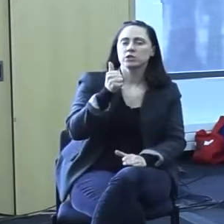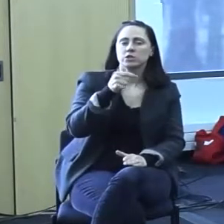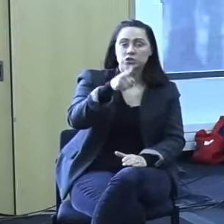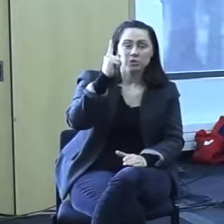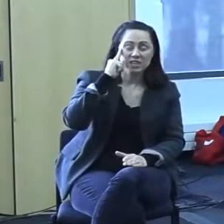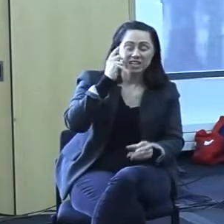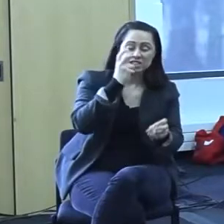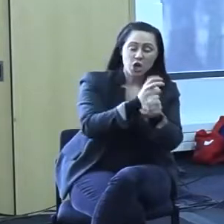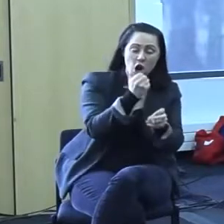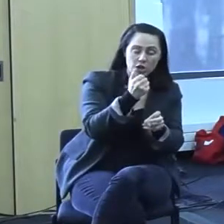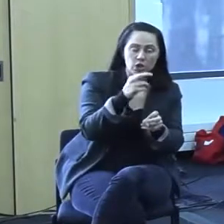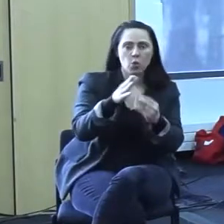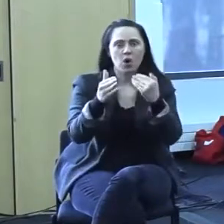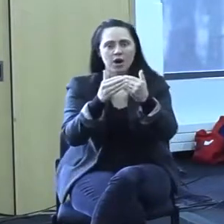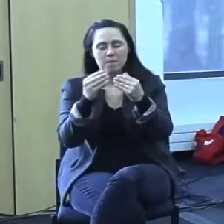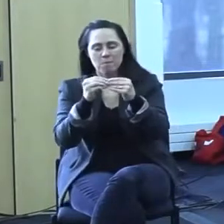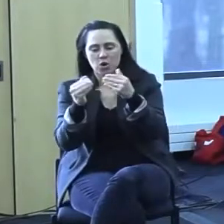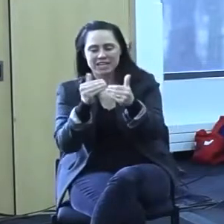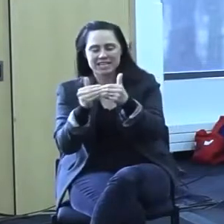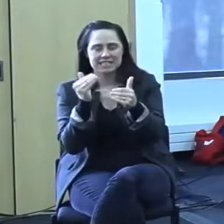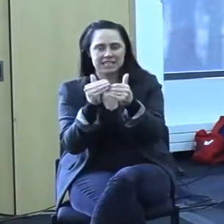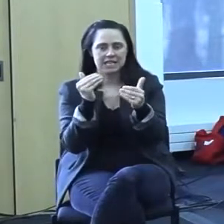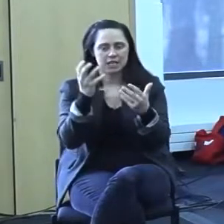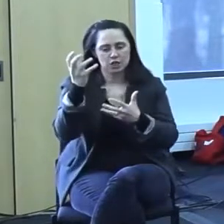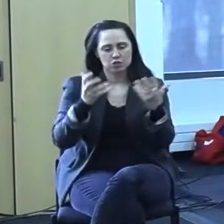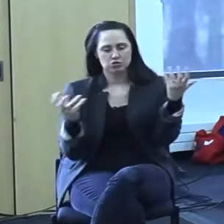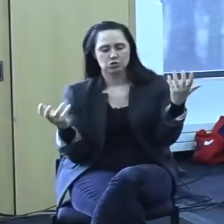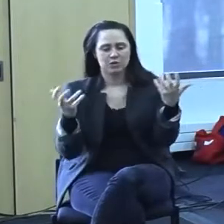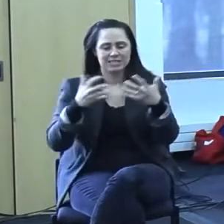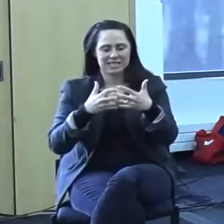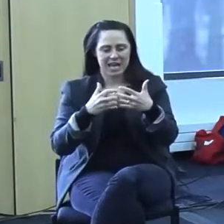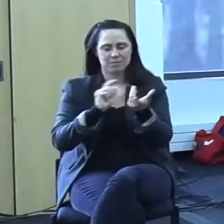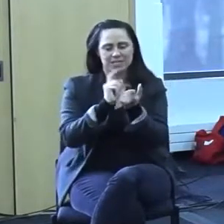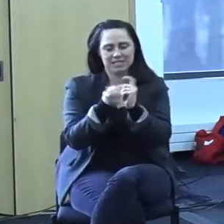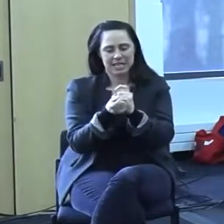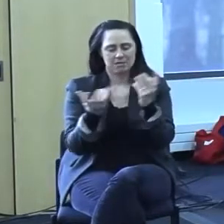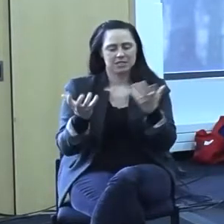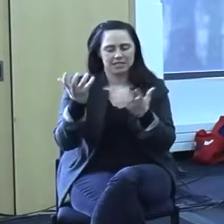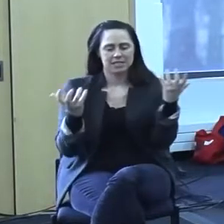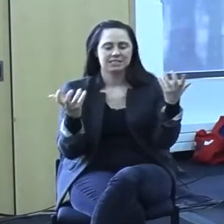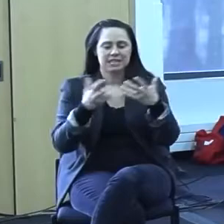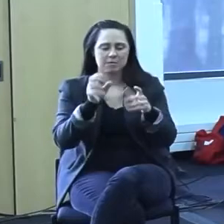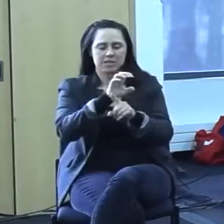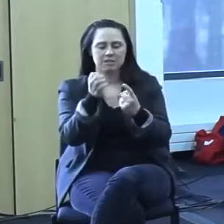find it harder or easier to adapt to the environment around you with your disability?